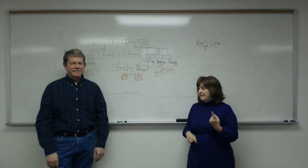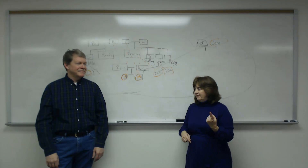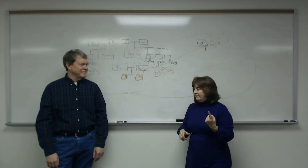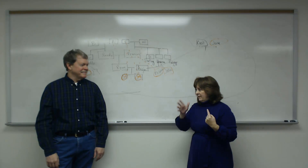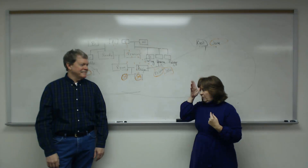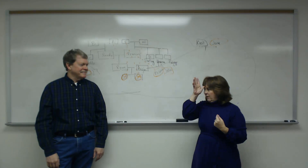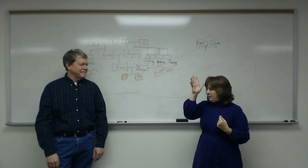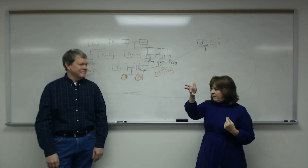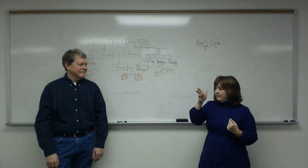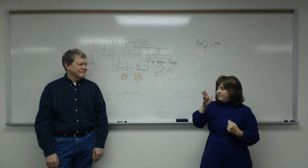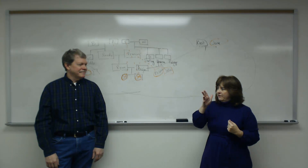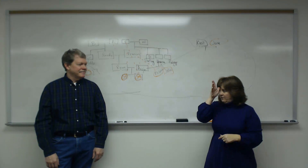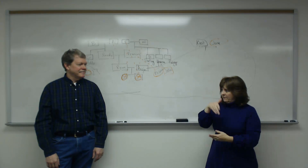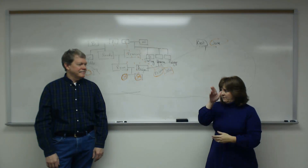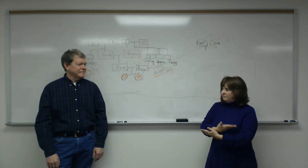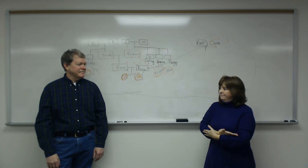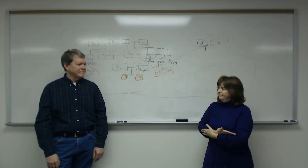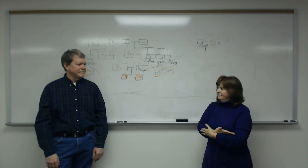it Grandparent,